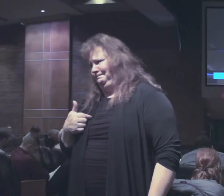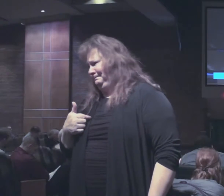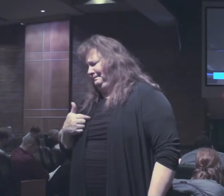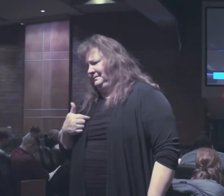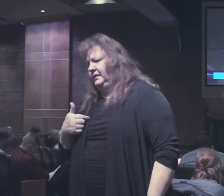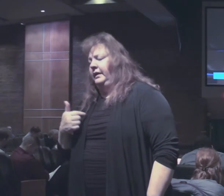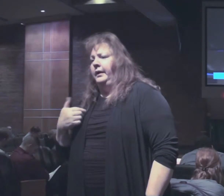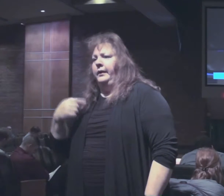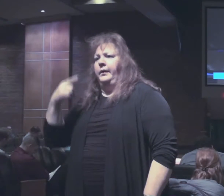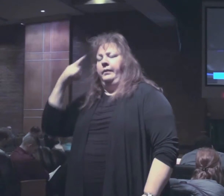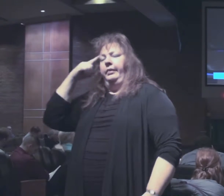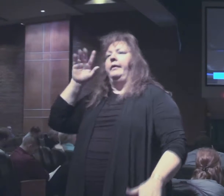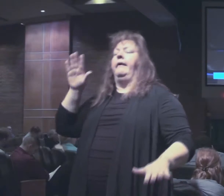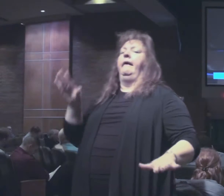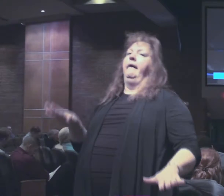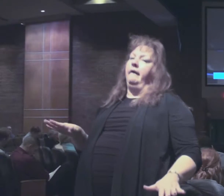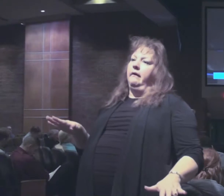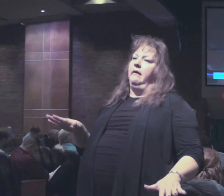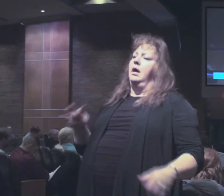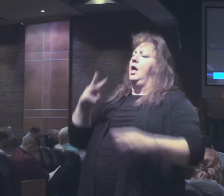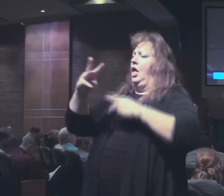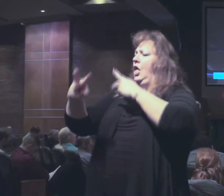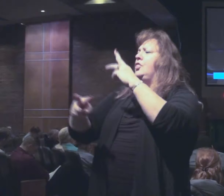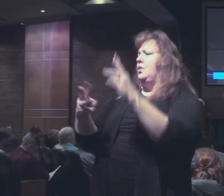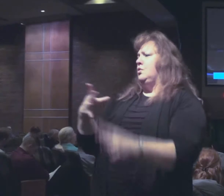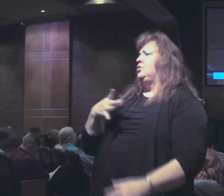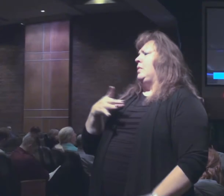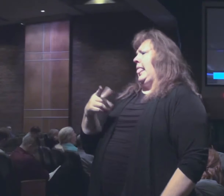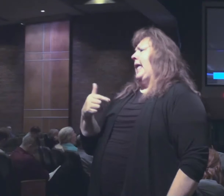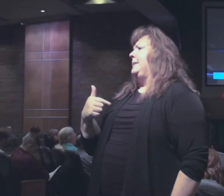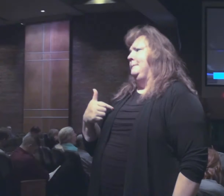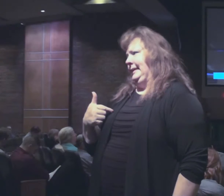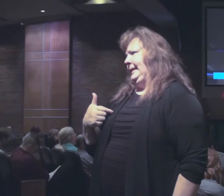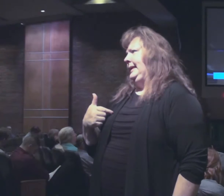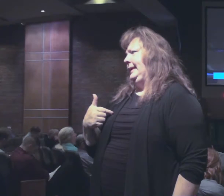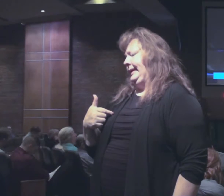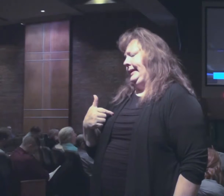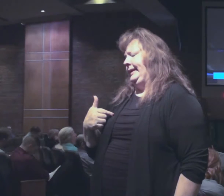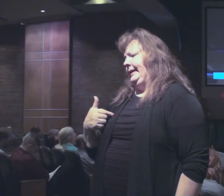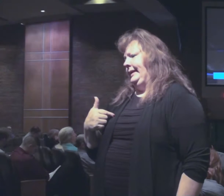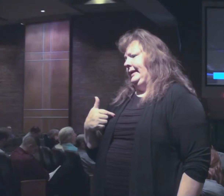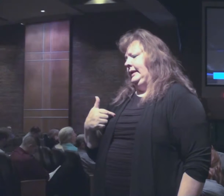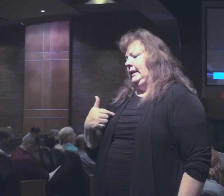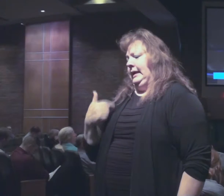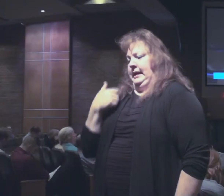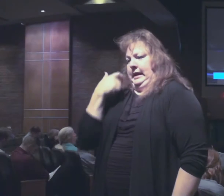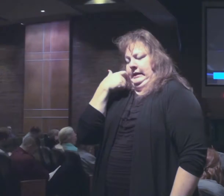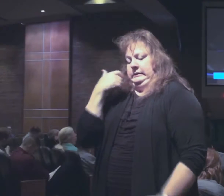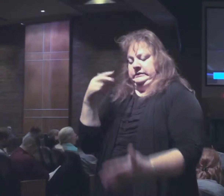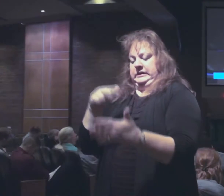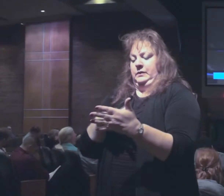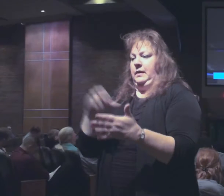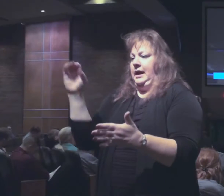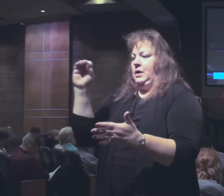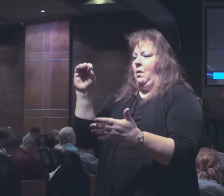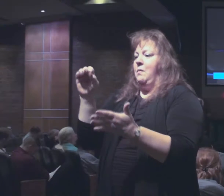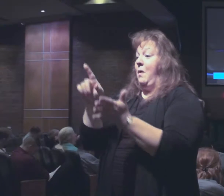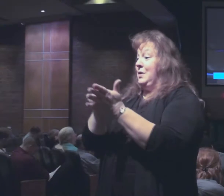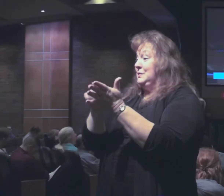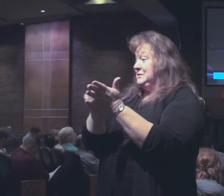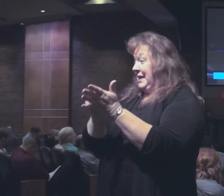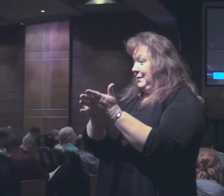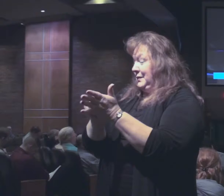We get settled in, somehow we think the world will like us. I read recently in the Omaha paper,